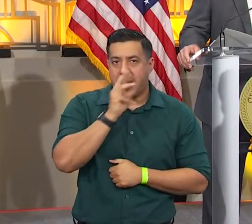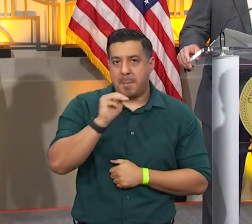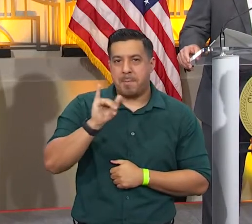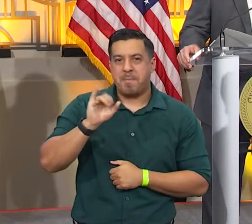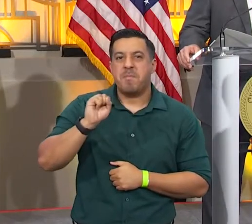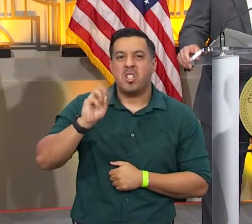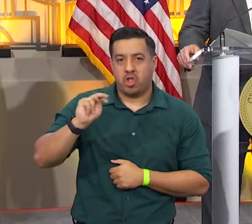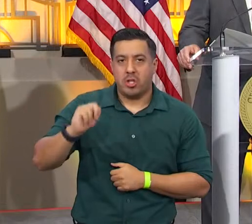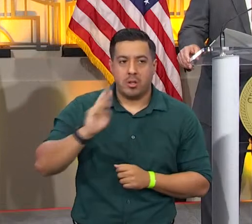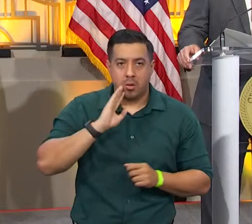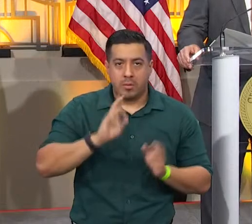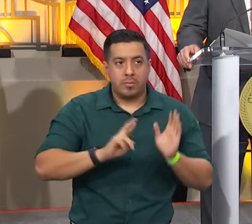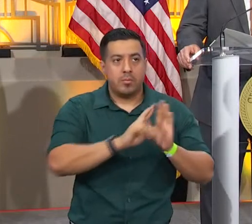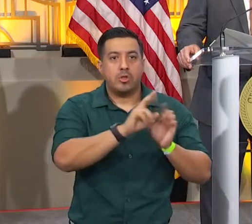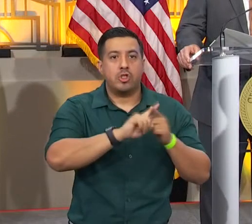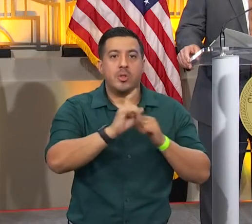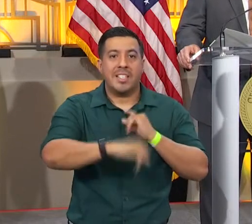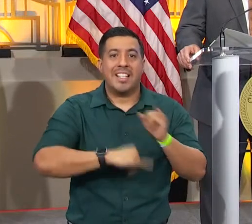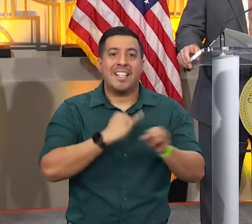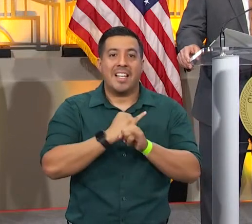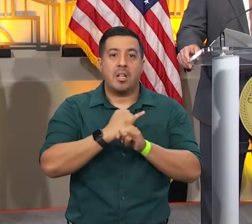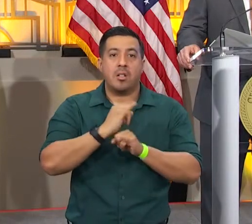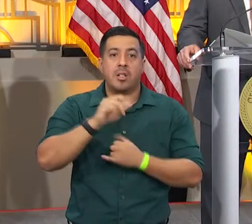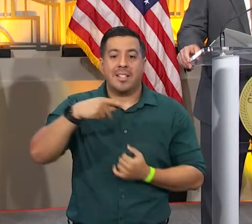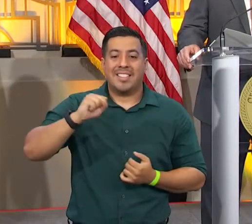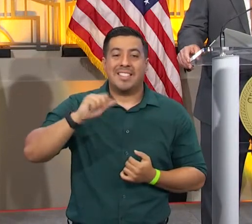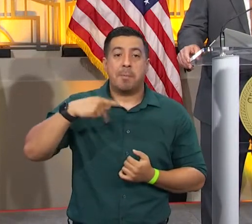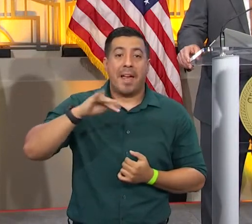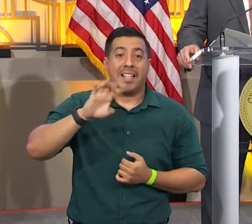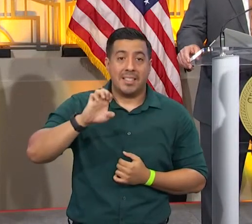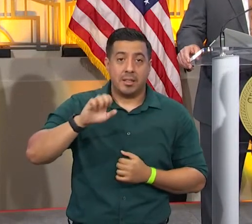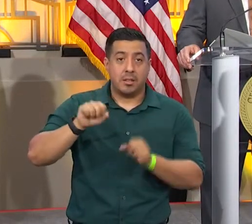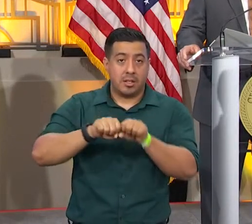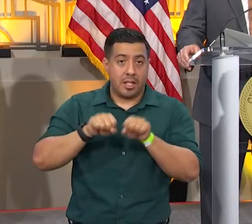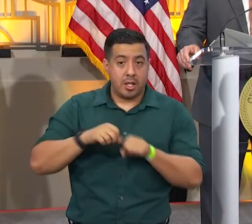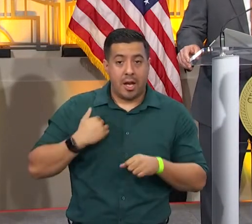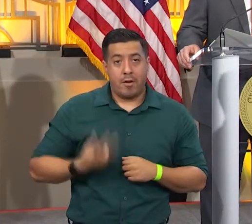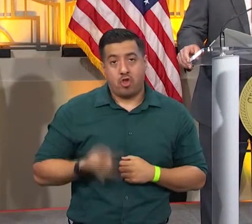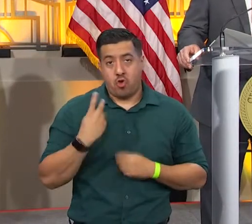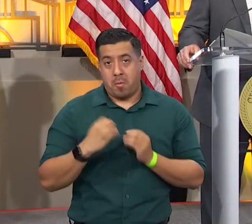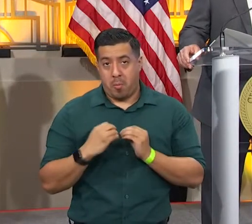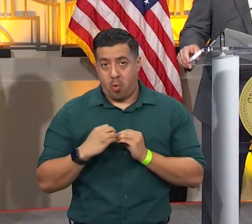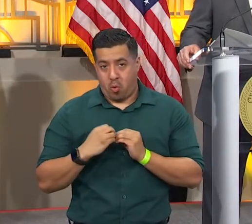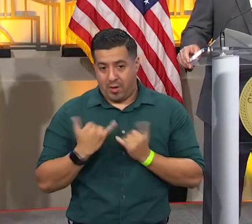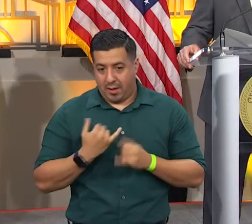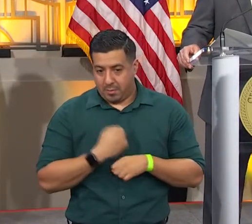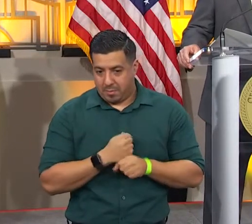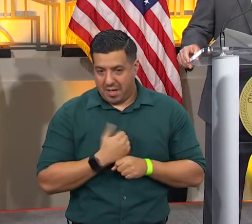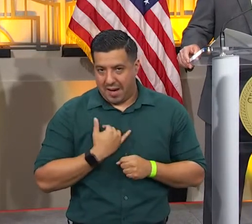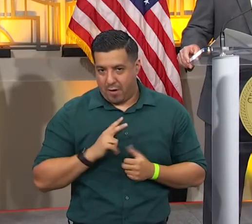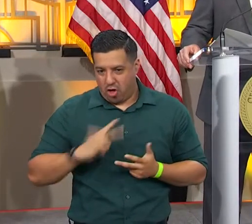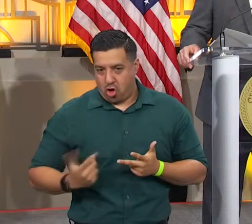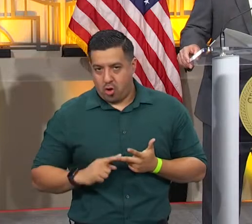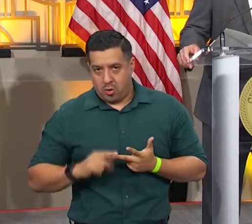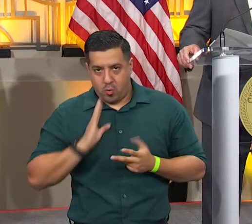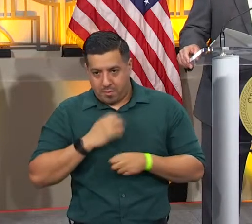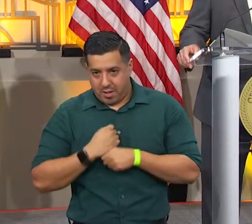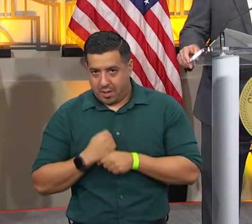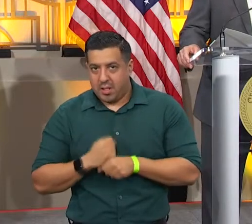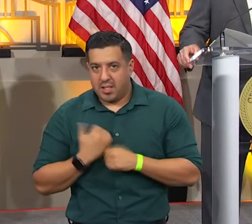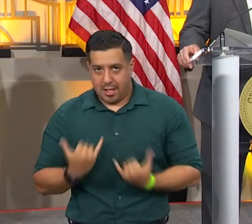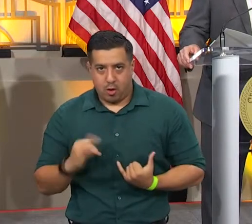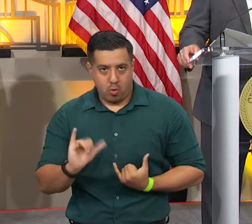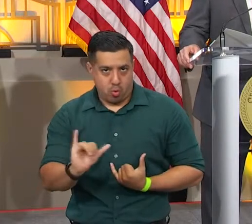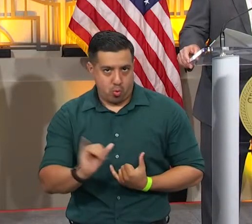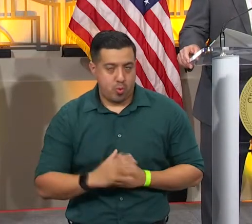to the International Space Station. And we have 2 more on the books and a 3rd being worked on. So we're really making